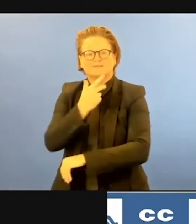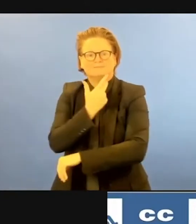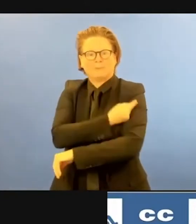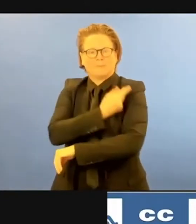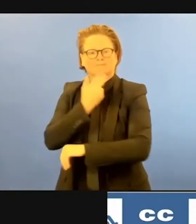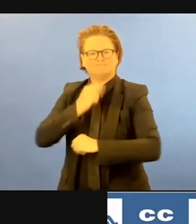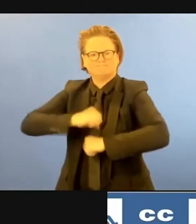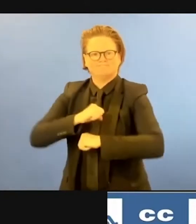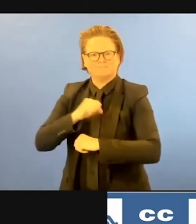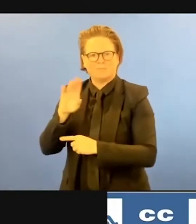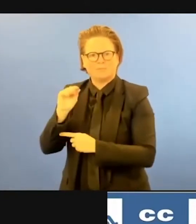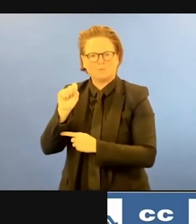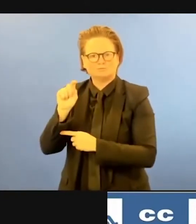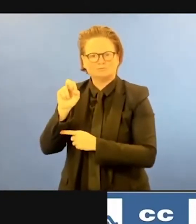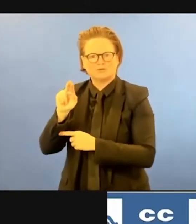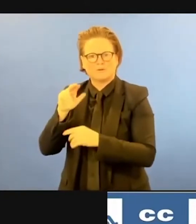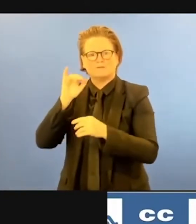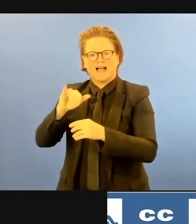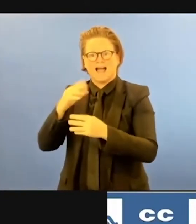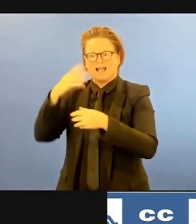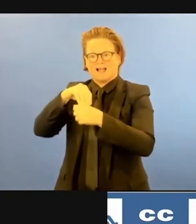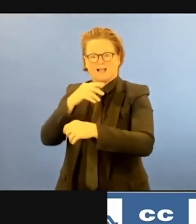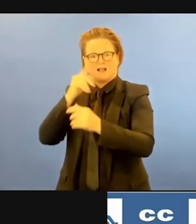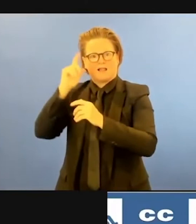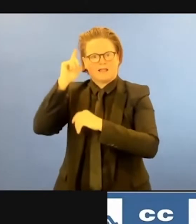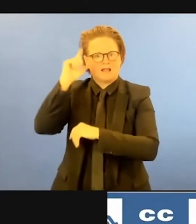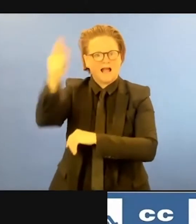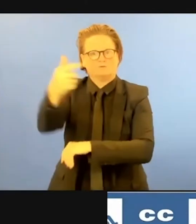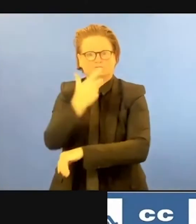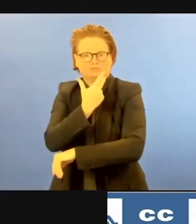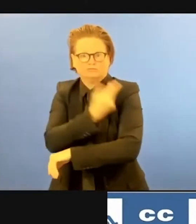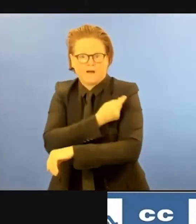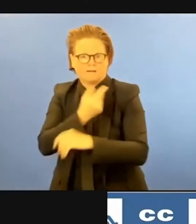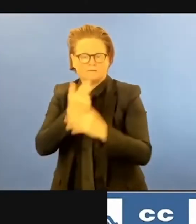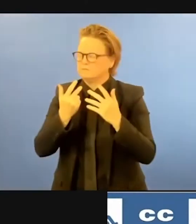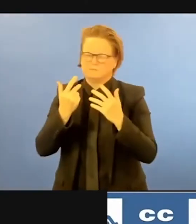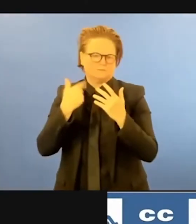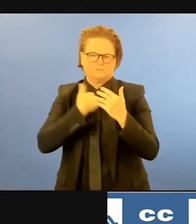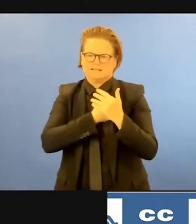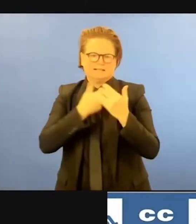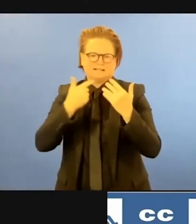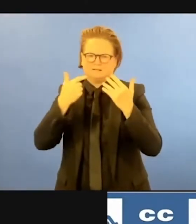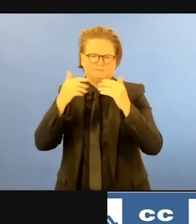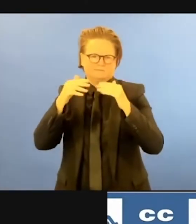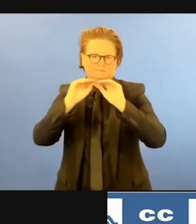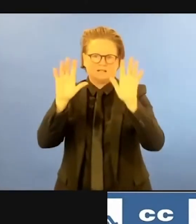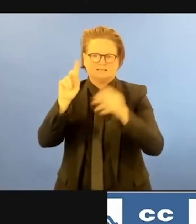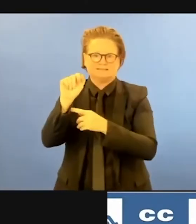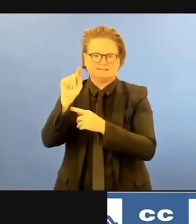But right now we are going by the guidelines where Pfizer and Moderna require 2 shots and Johnson & Johnson requires 1